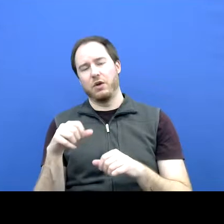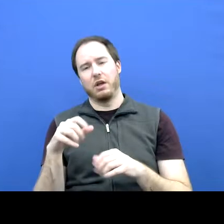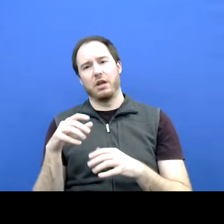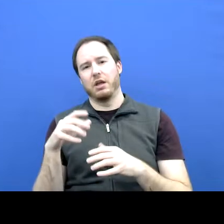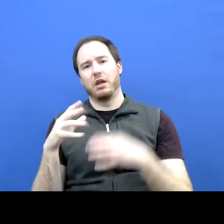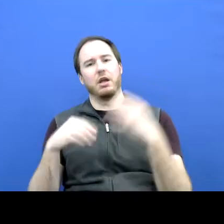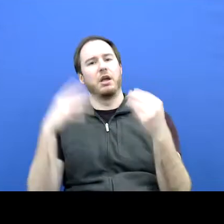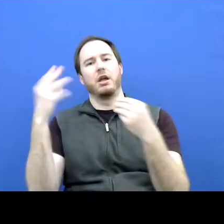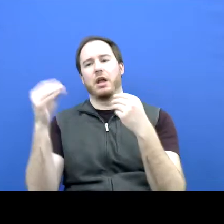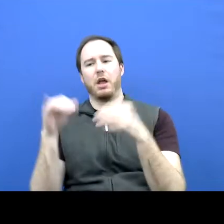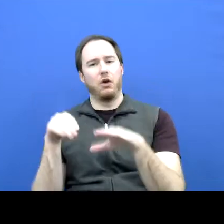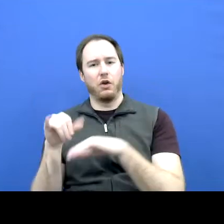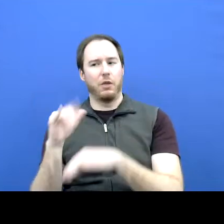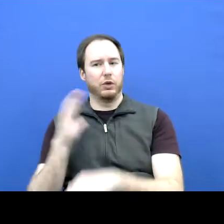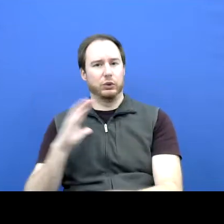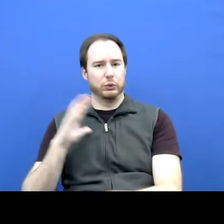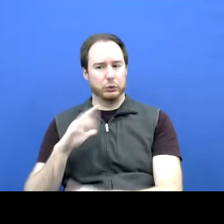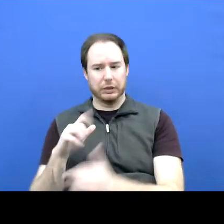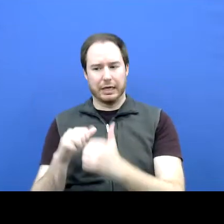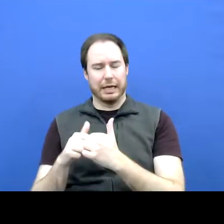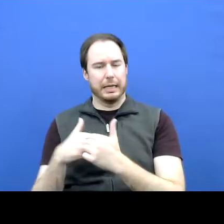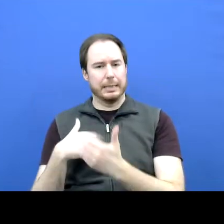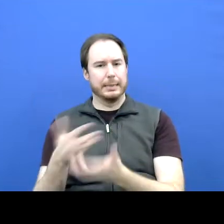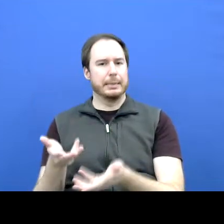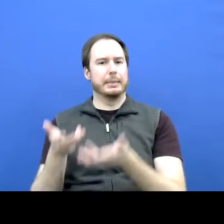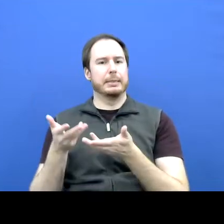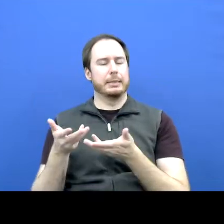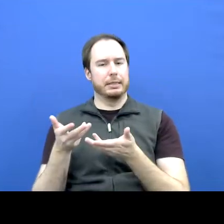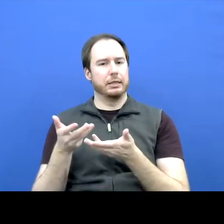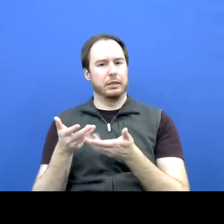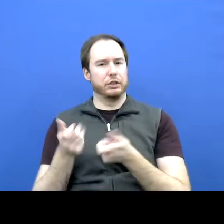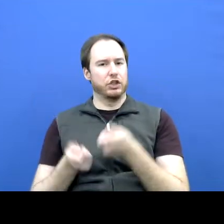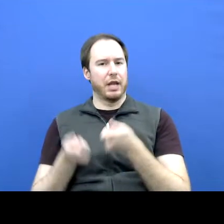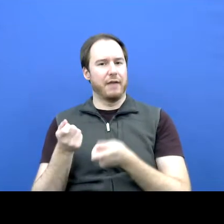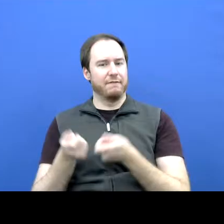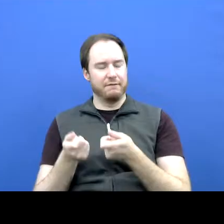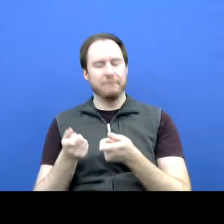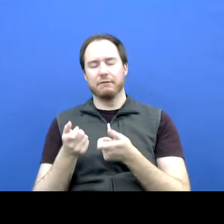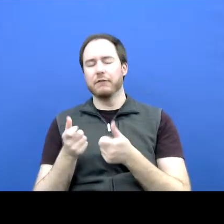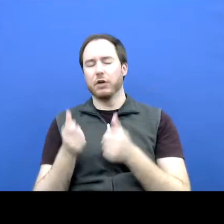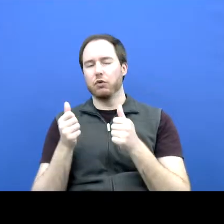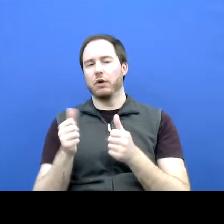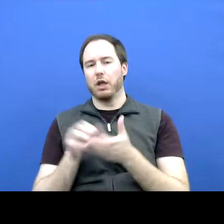and garden like they used to, this could be a great way to learn how to do that.